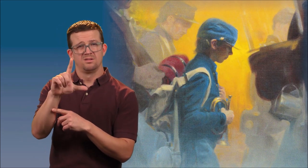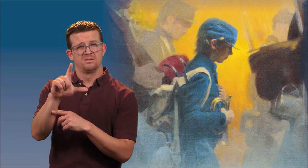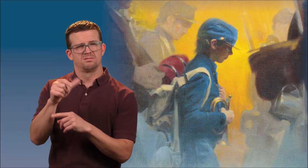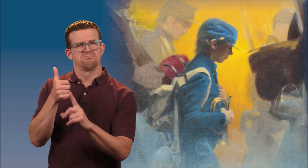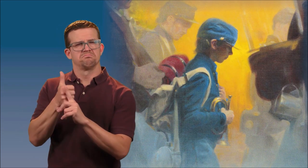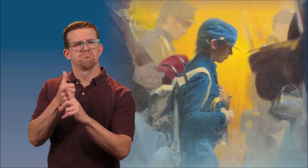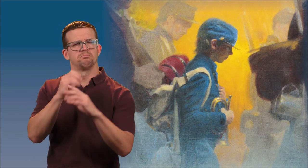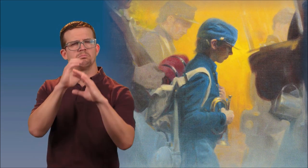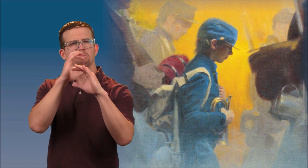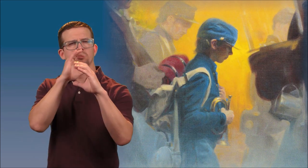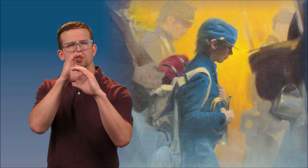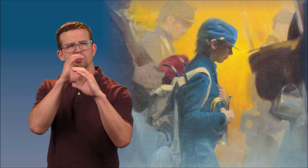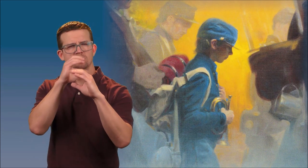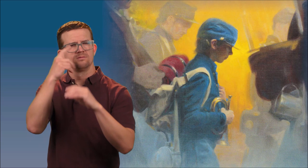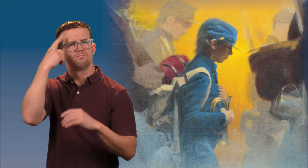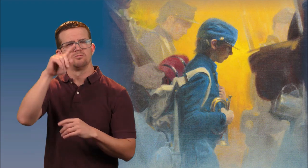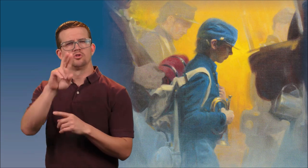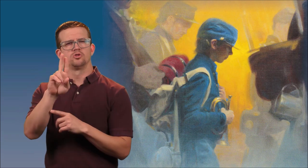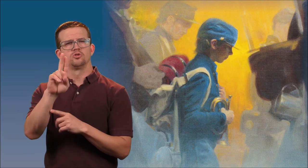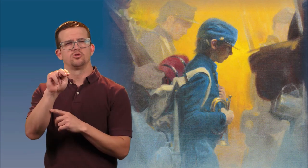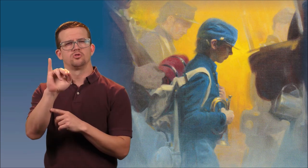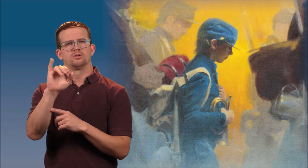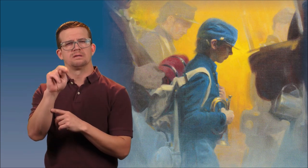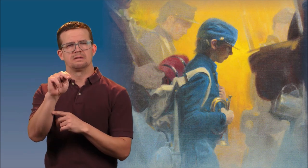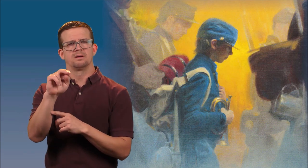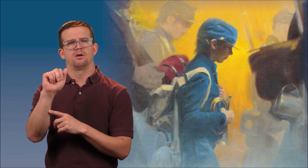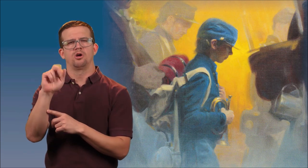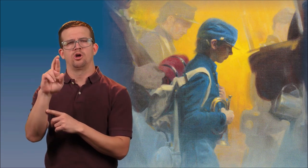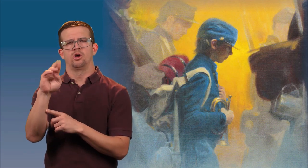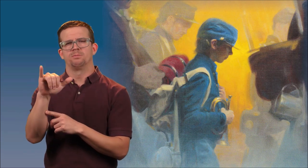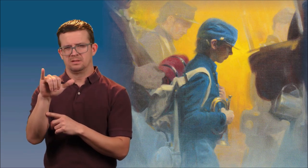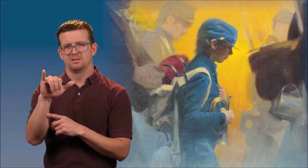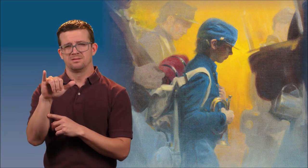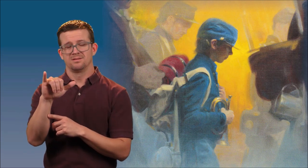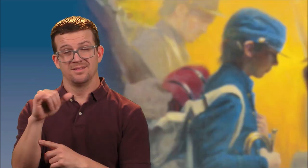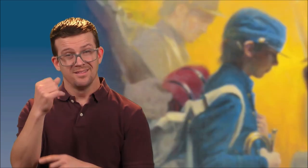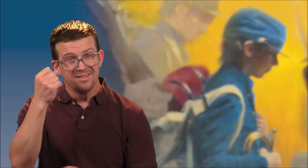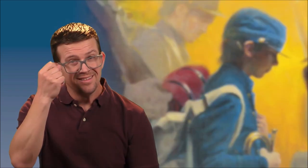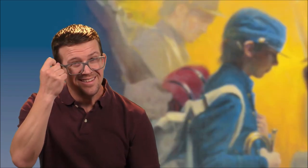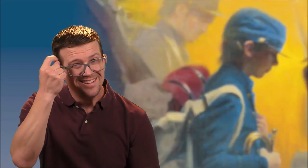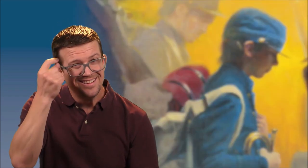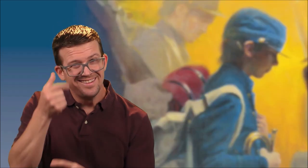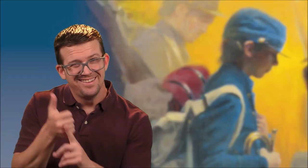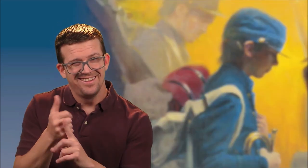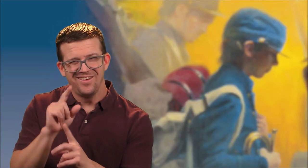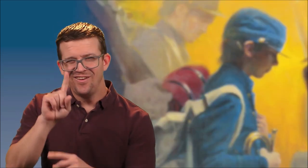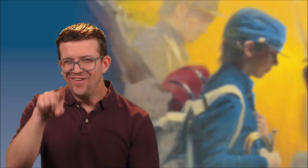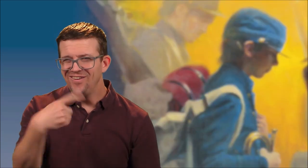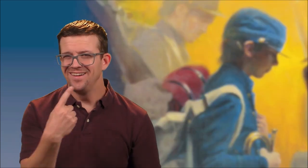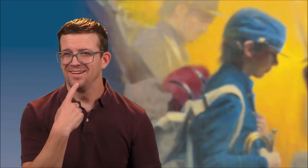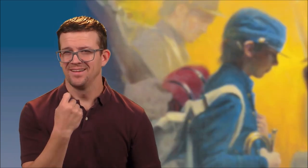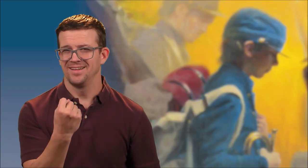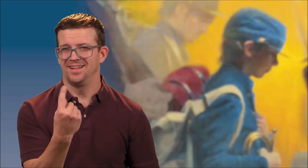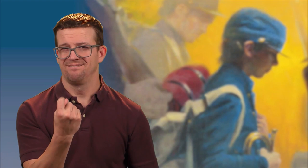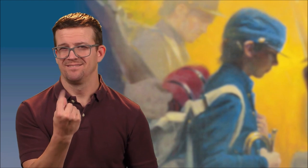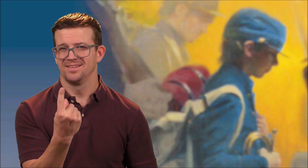His name was Gabriel, and he was a bugler in the Union Army, even though he was only 11.